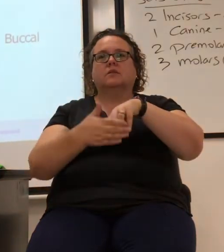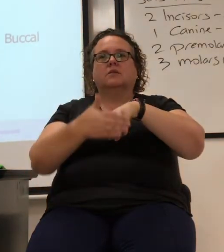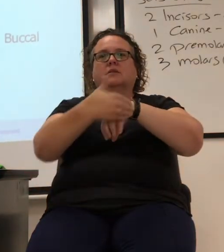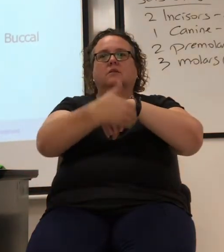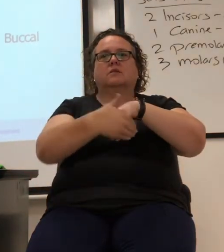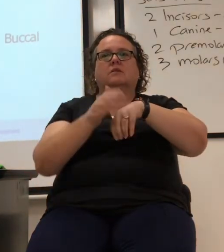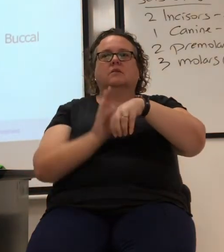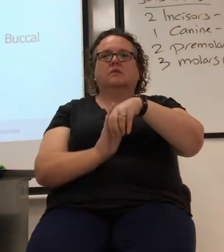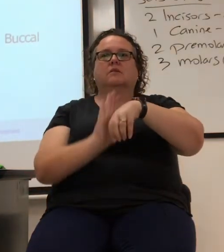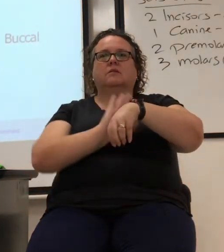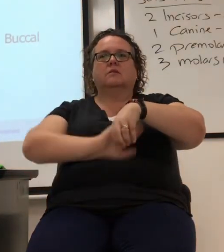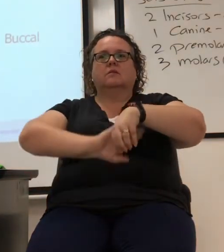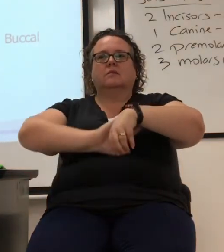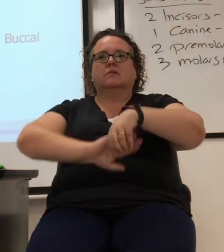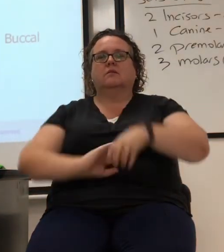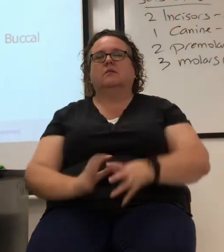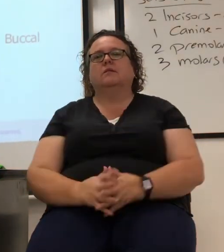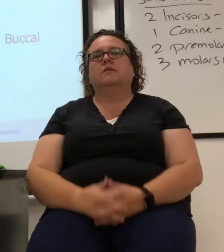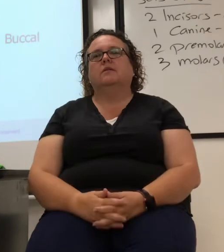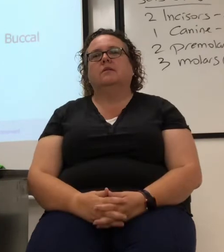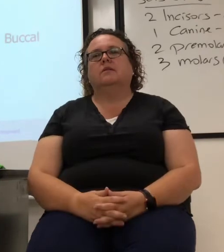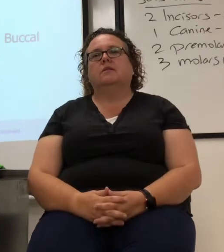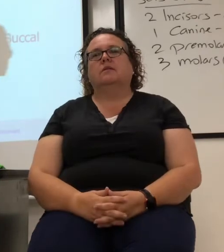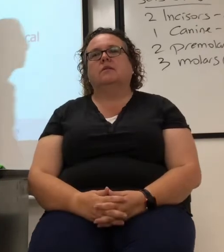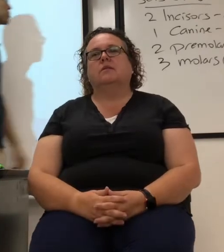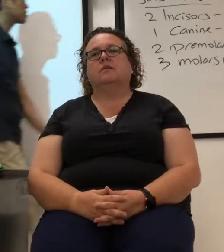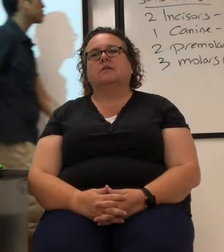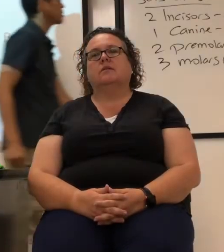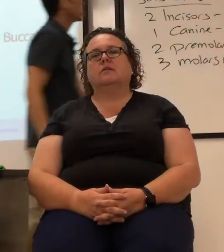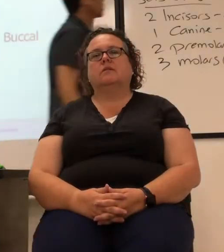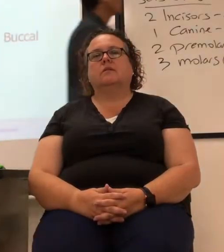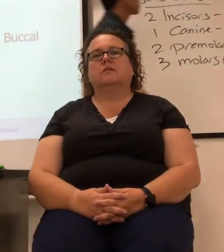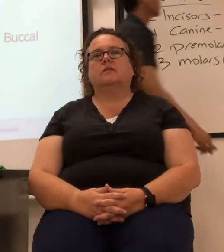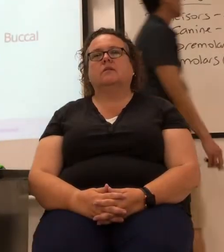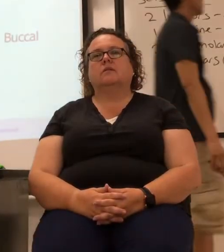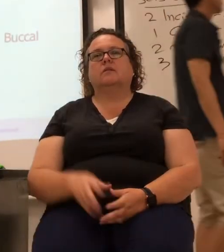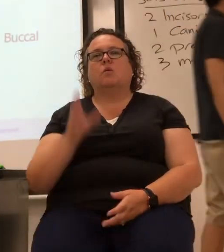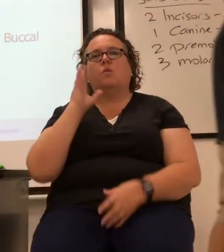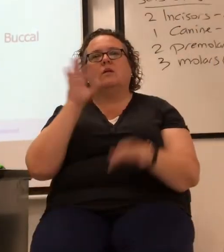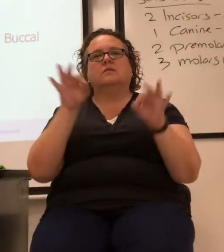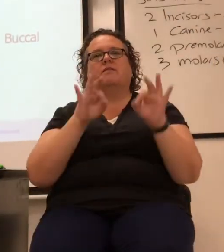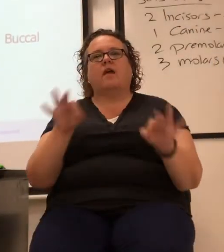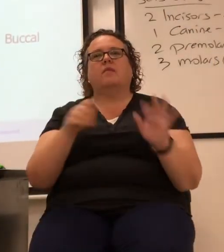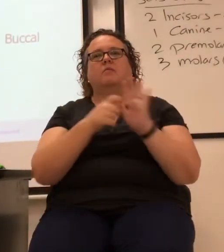palatal, or buccal or labial. Find those.